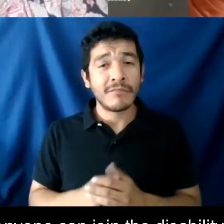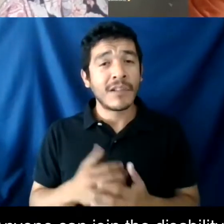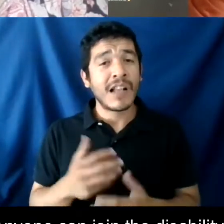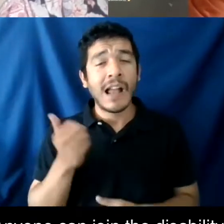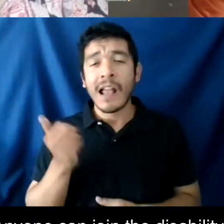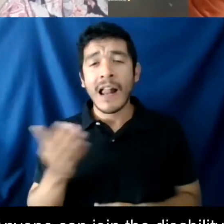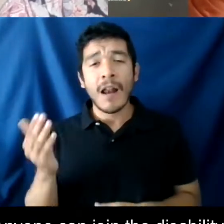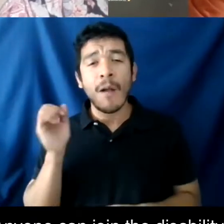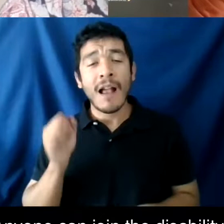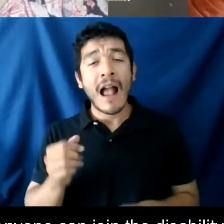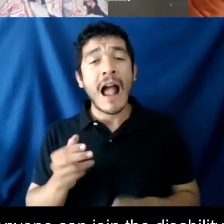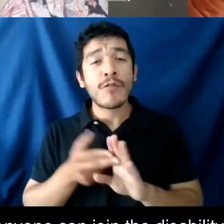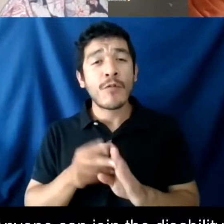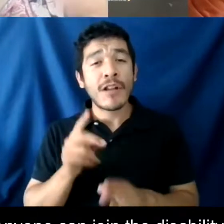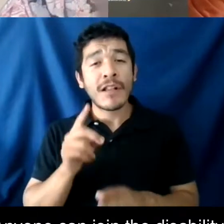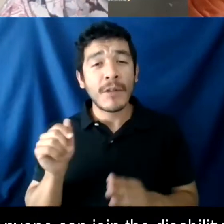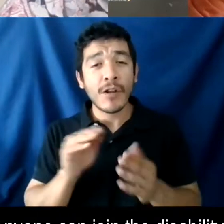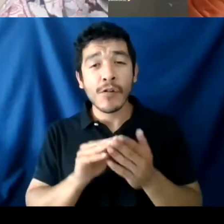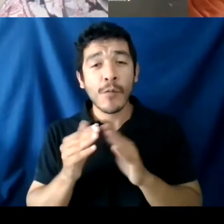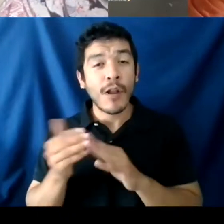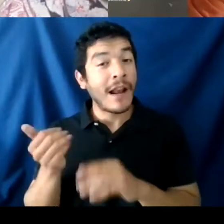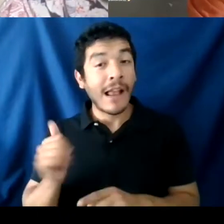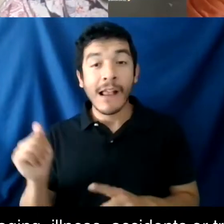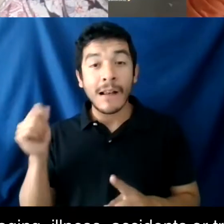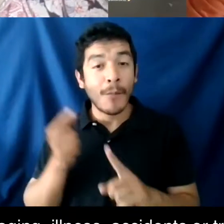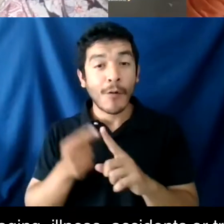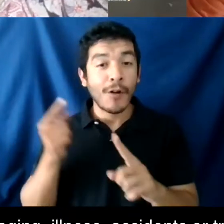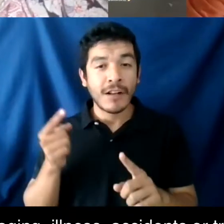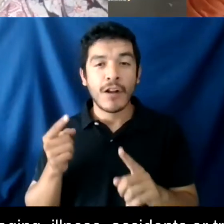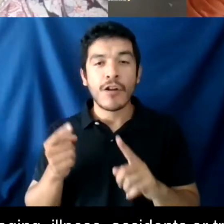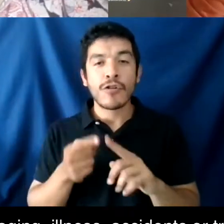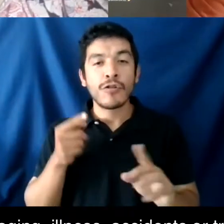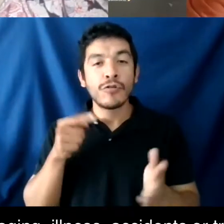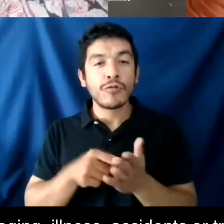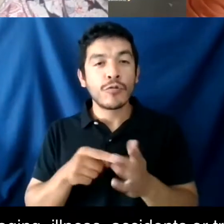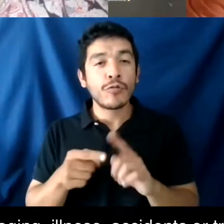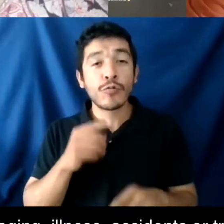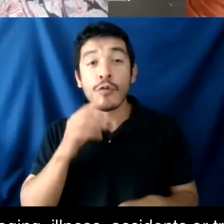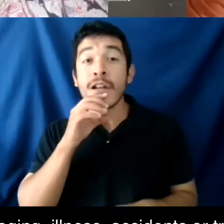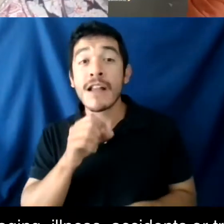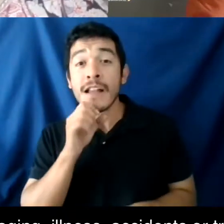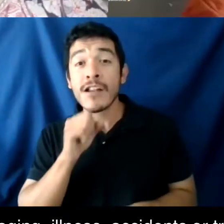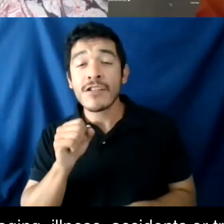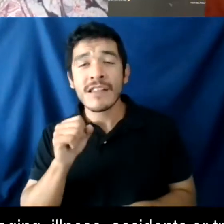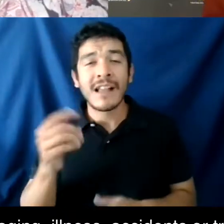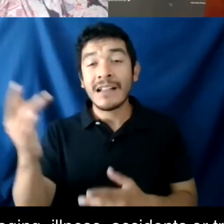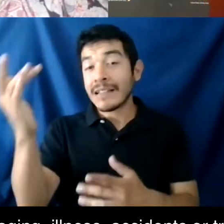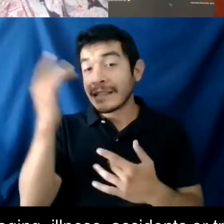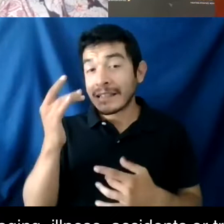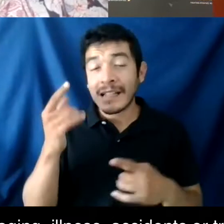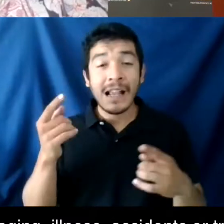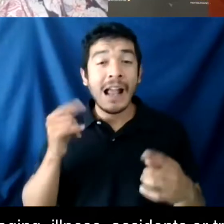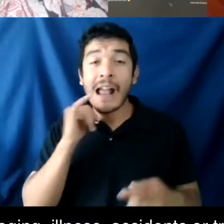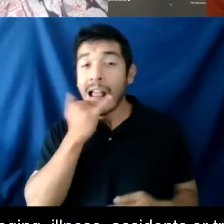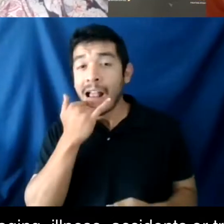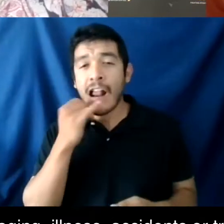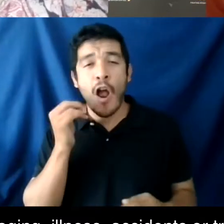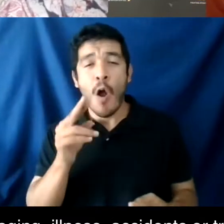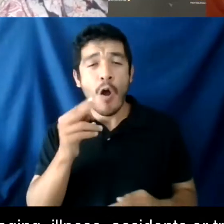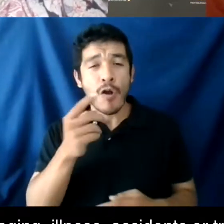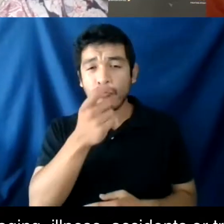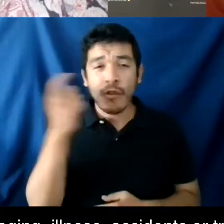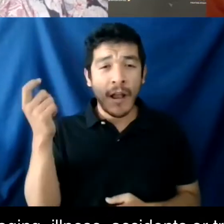Anyone can join the disability community at any point due to aging, illness, accidents, or trauma. The disability community